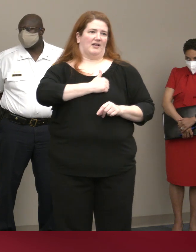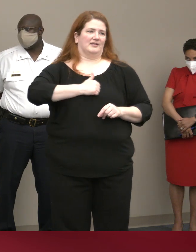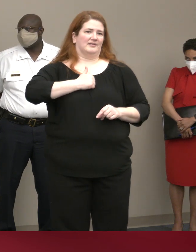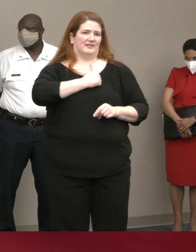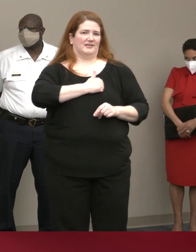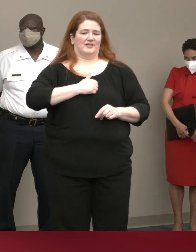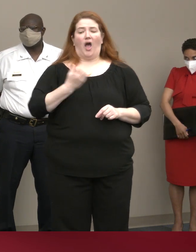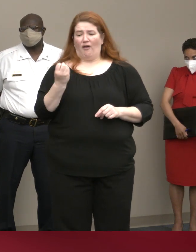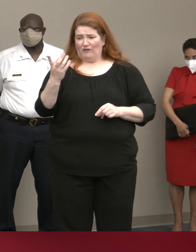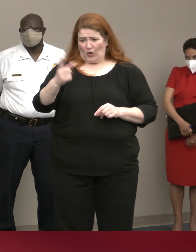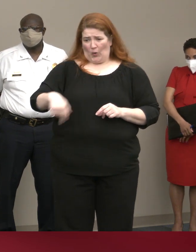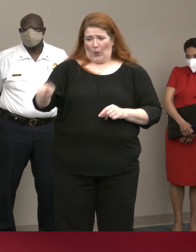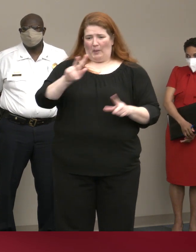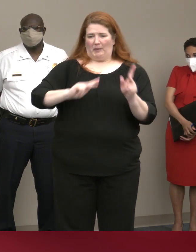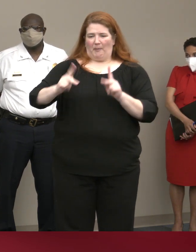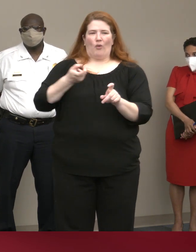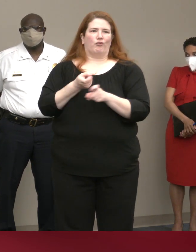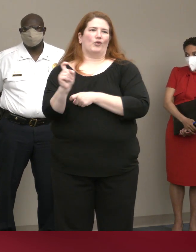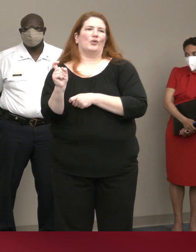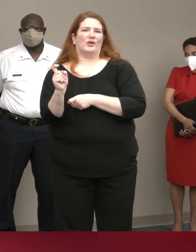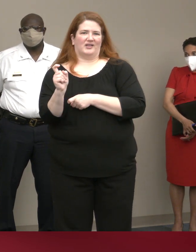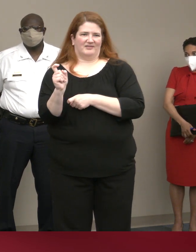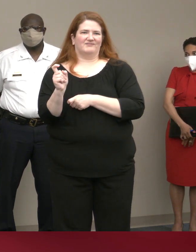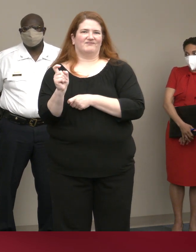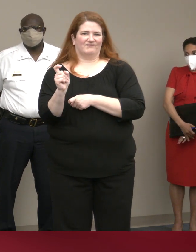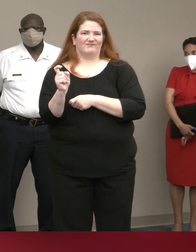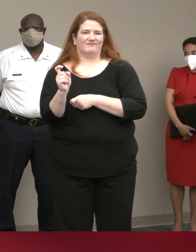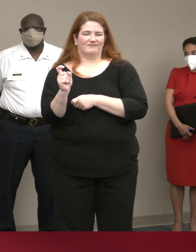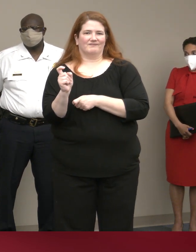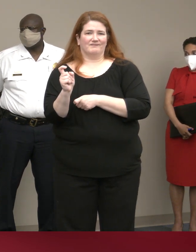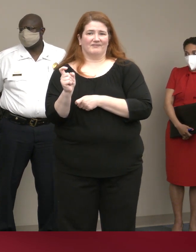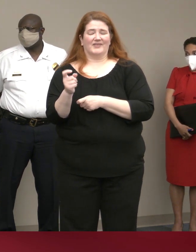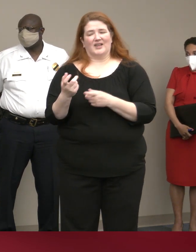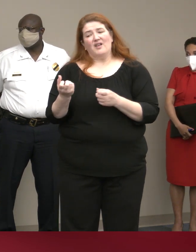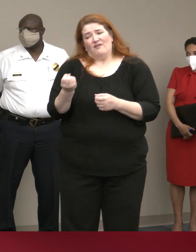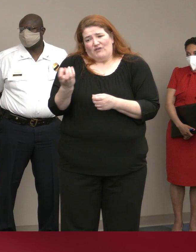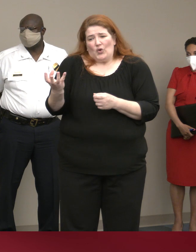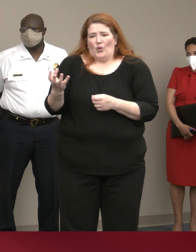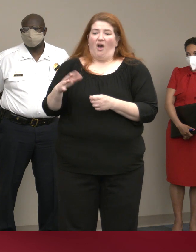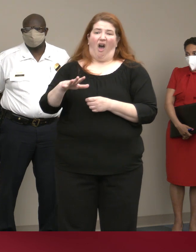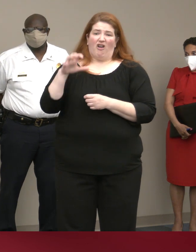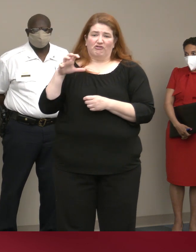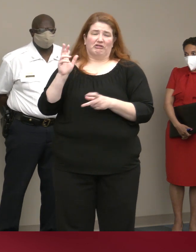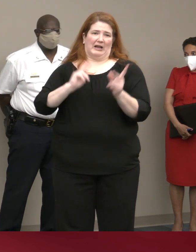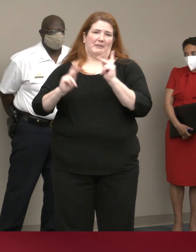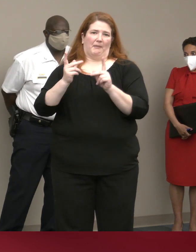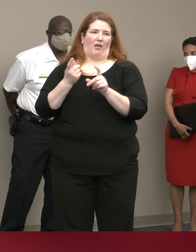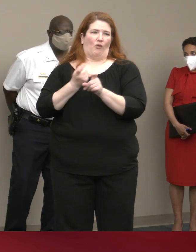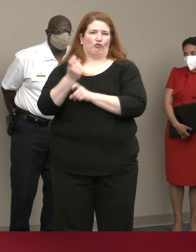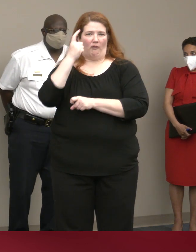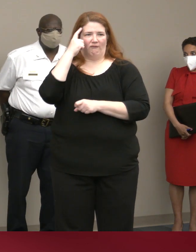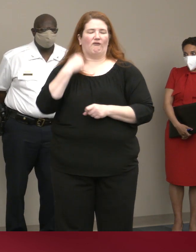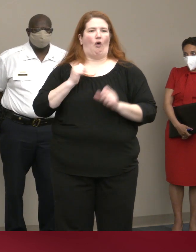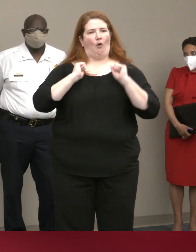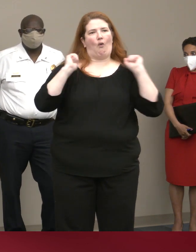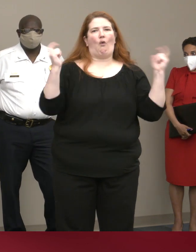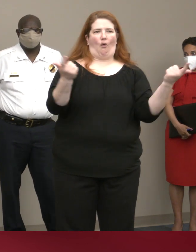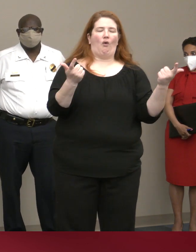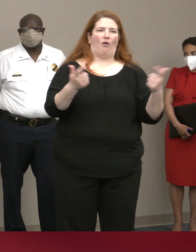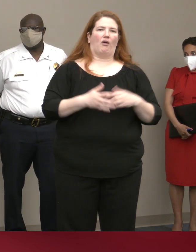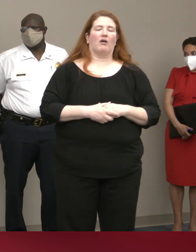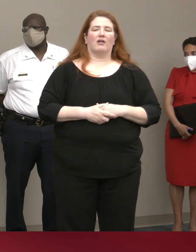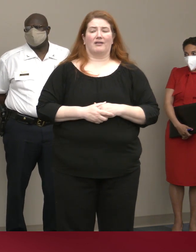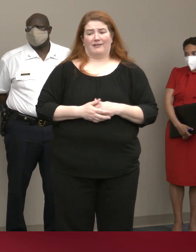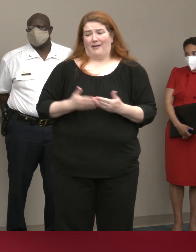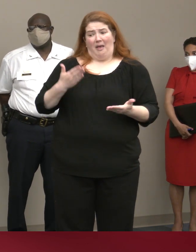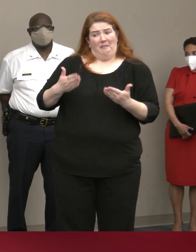actions of a few, the actions of probably a few hundred individuals, some of whom may not even